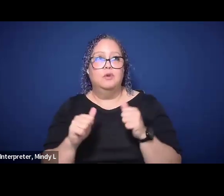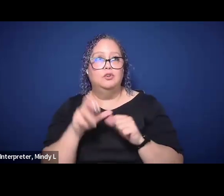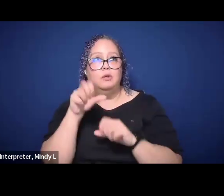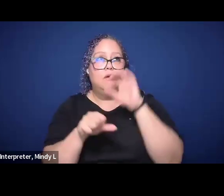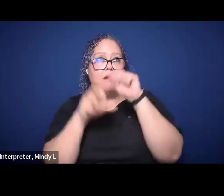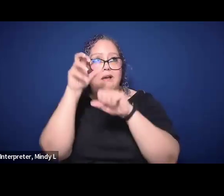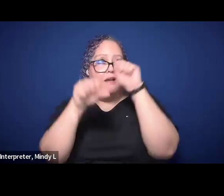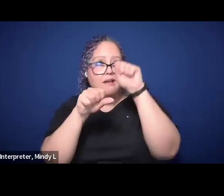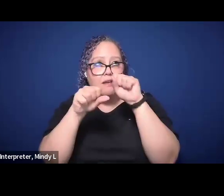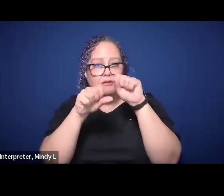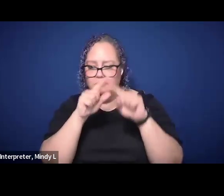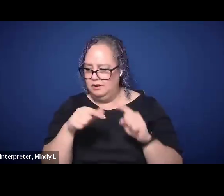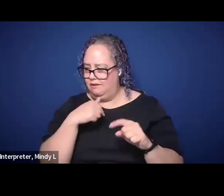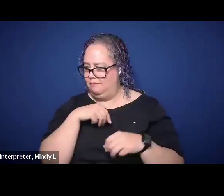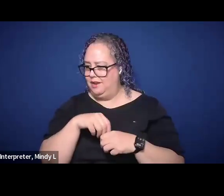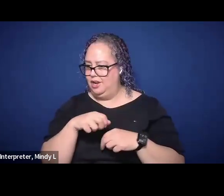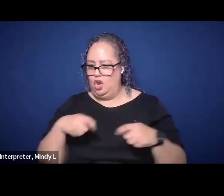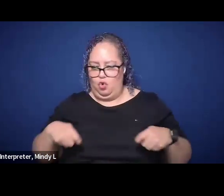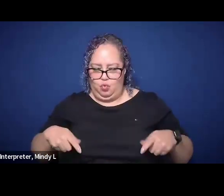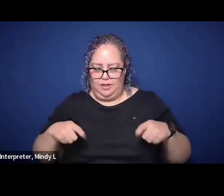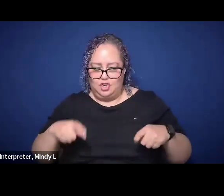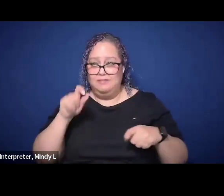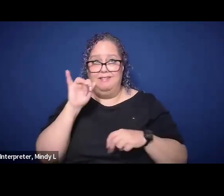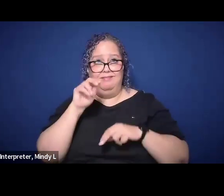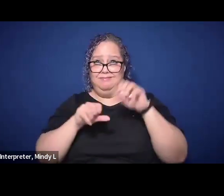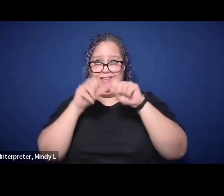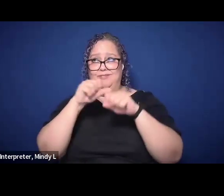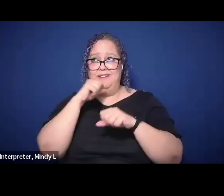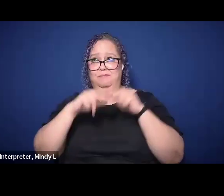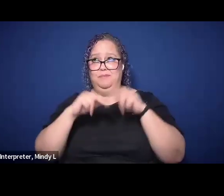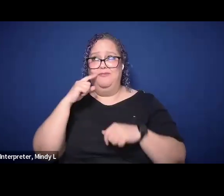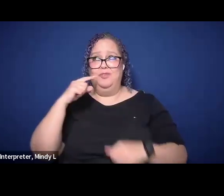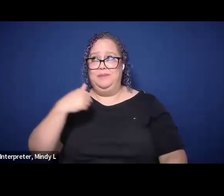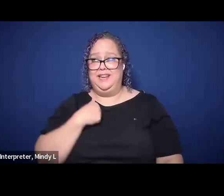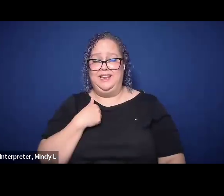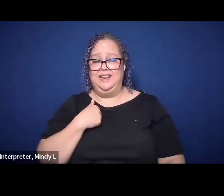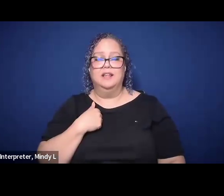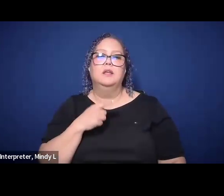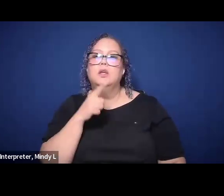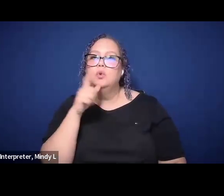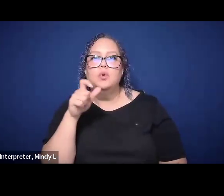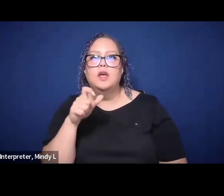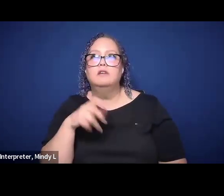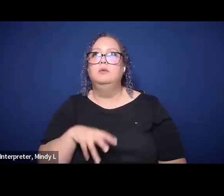in a wheelchair. It's not built for me. We don't have to buy into that pressure.